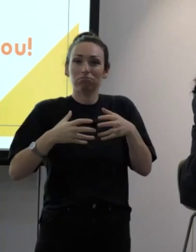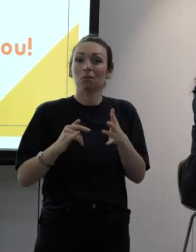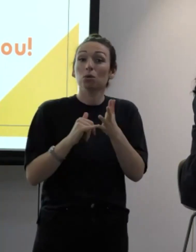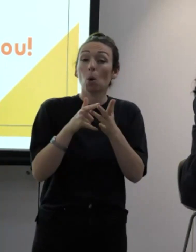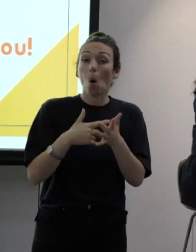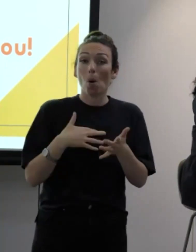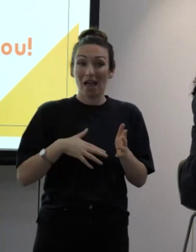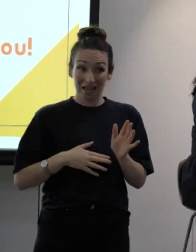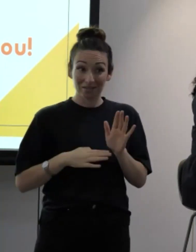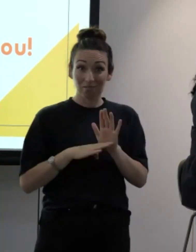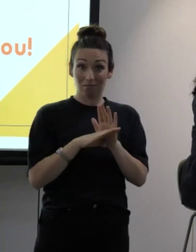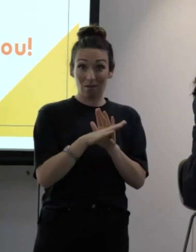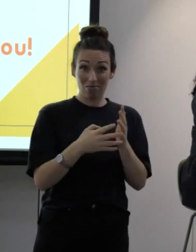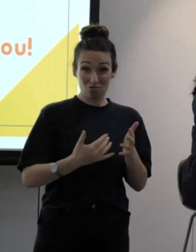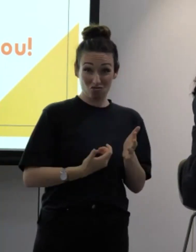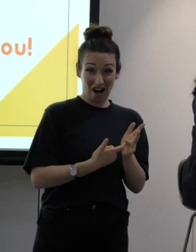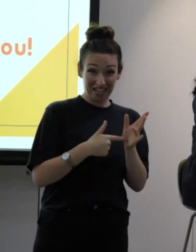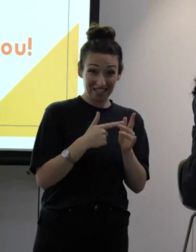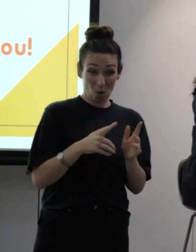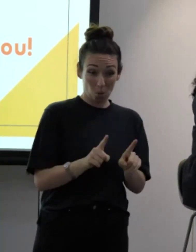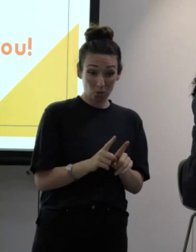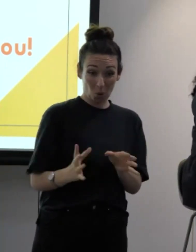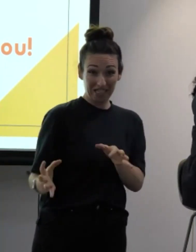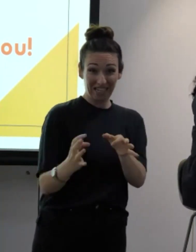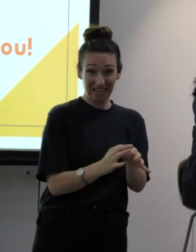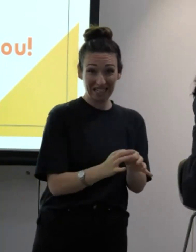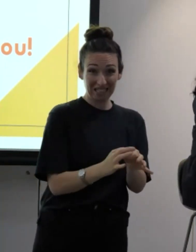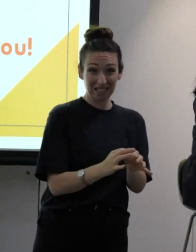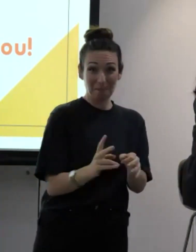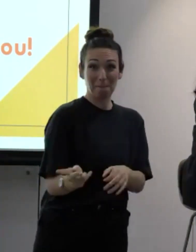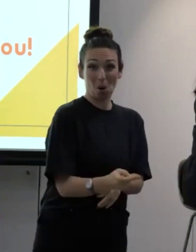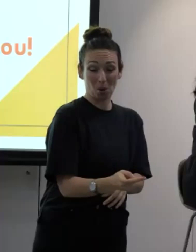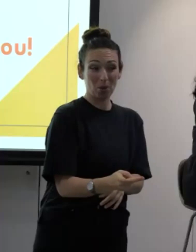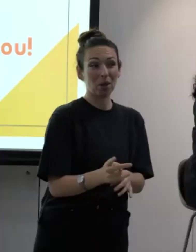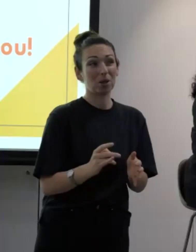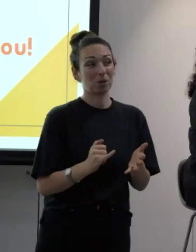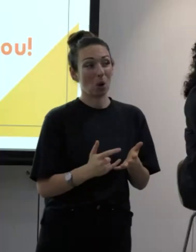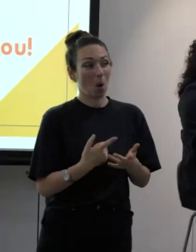in early childhood is also likely contributing to this increased risk.